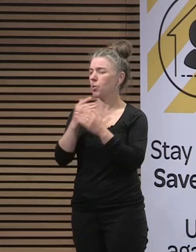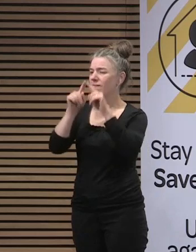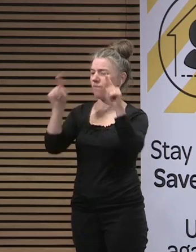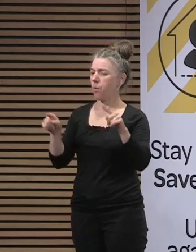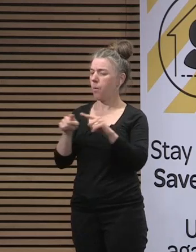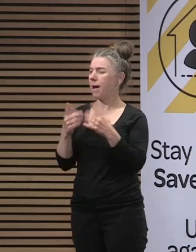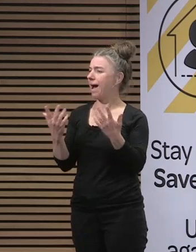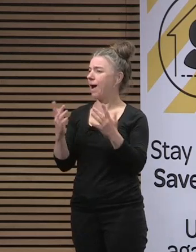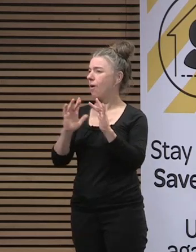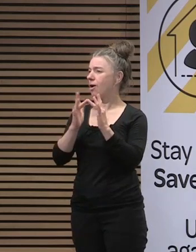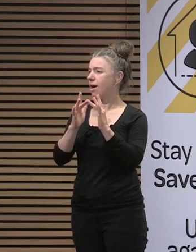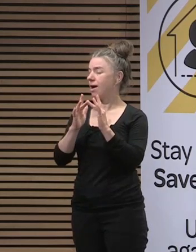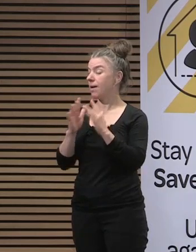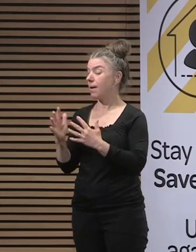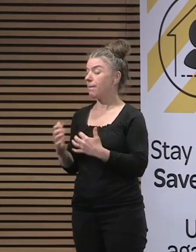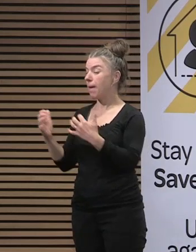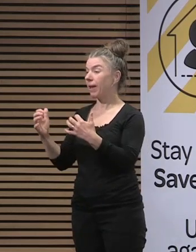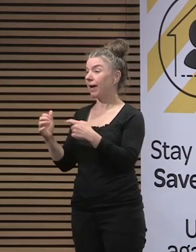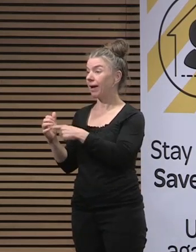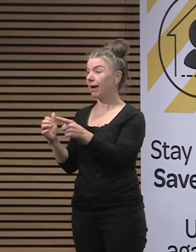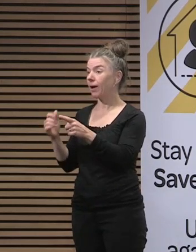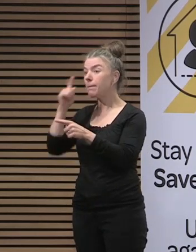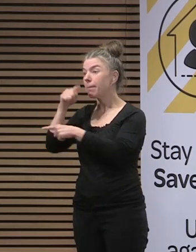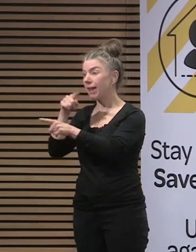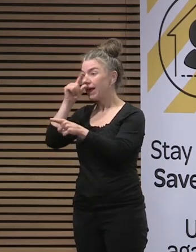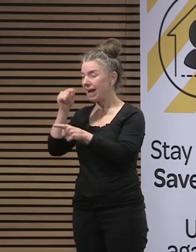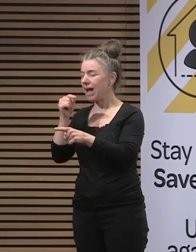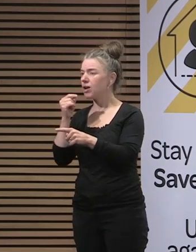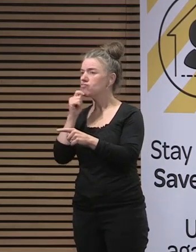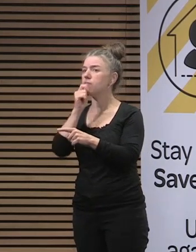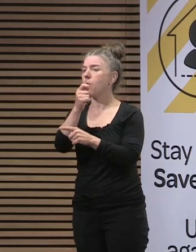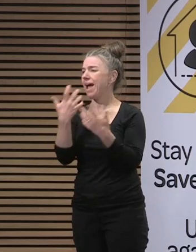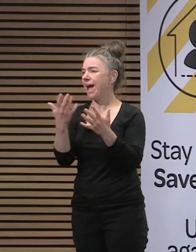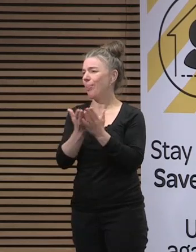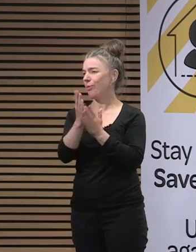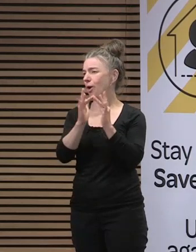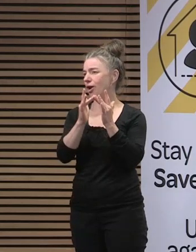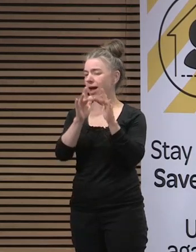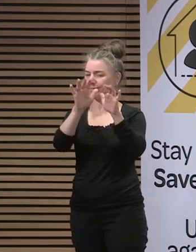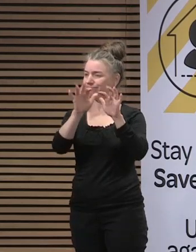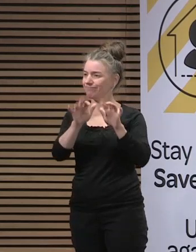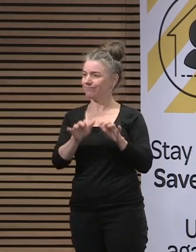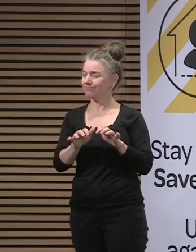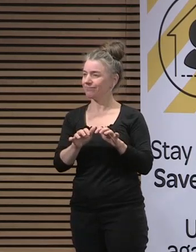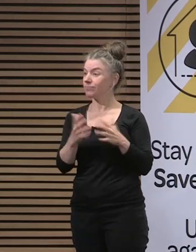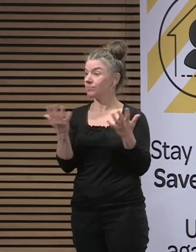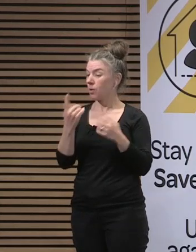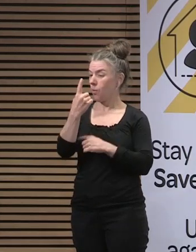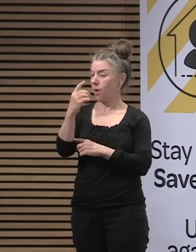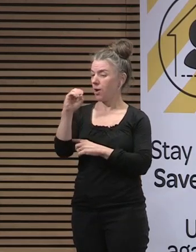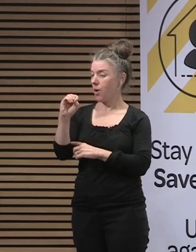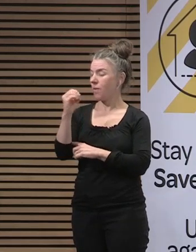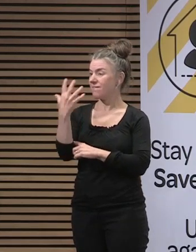the public can use to report level 4 restriction breaches. The online form can be found at